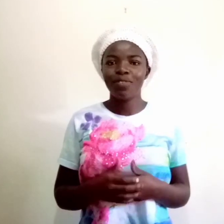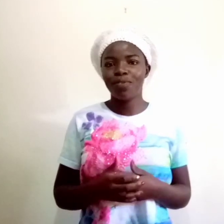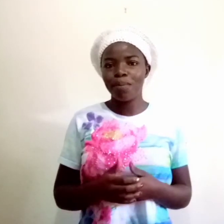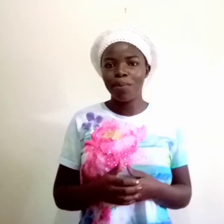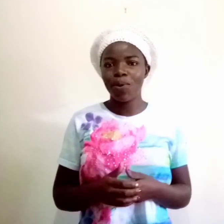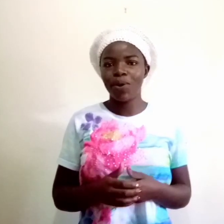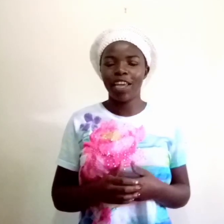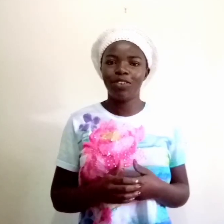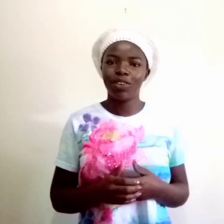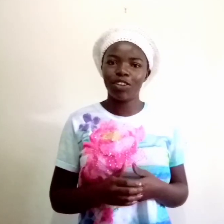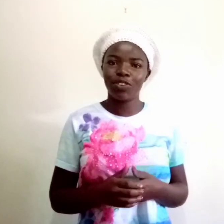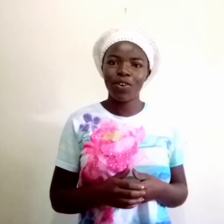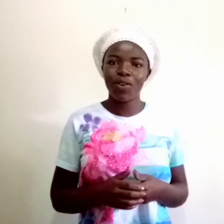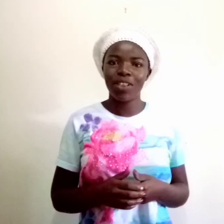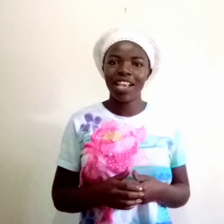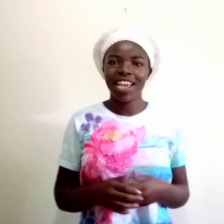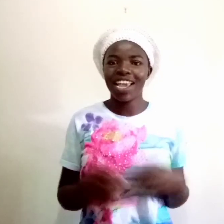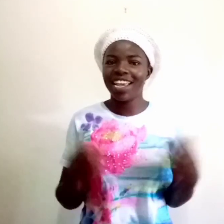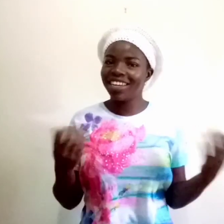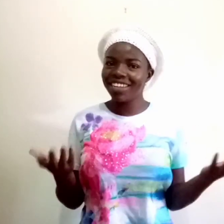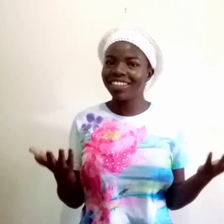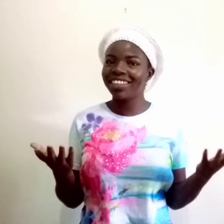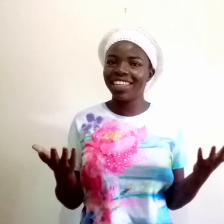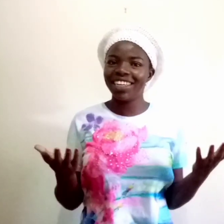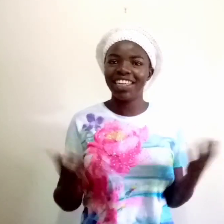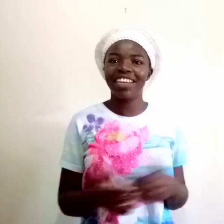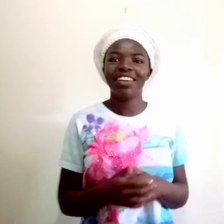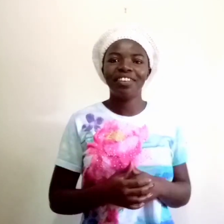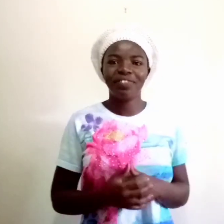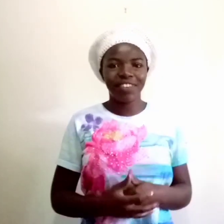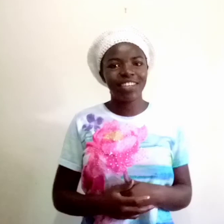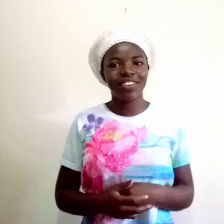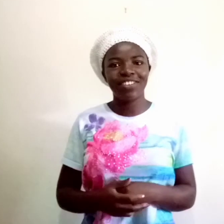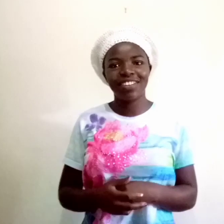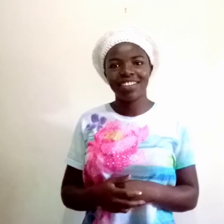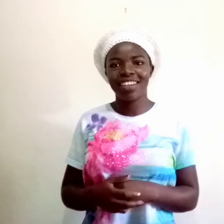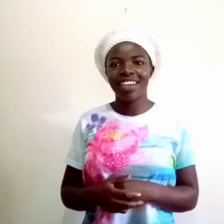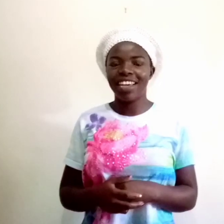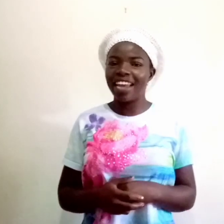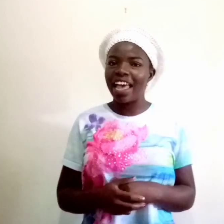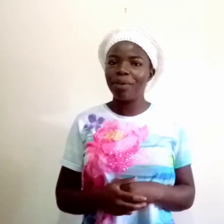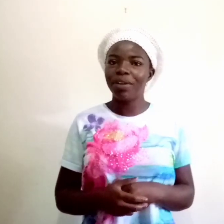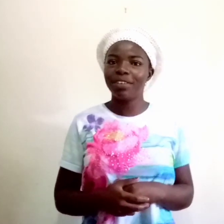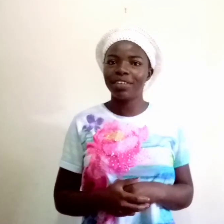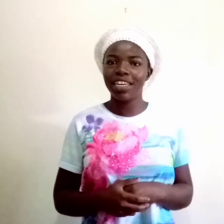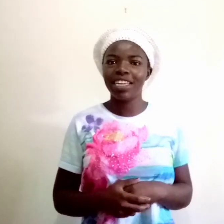for more educational and entertaining videos, and I will really